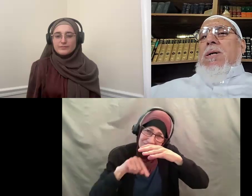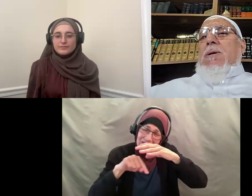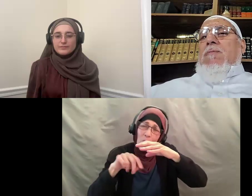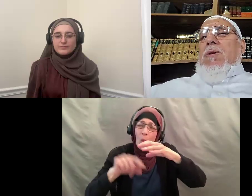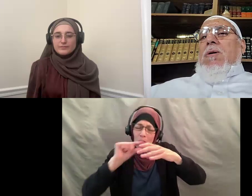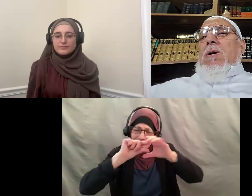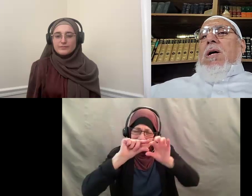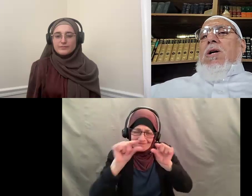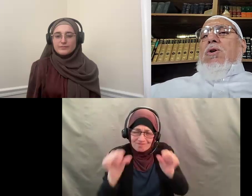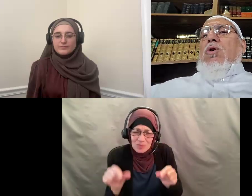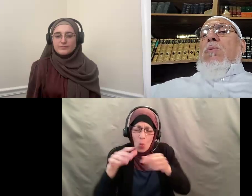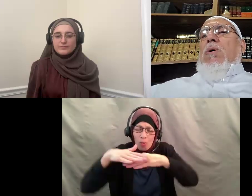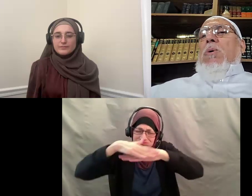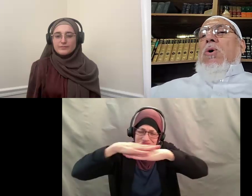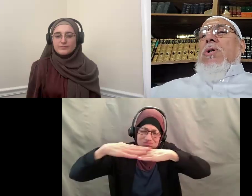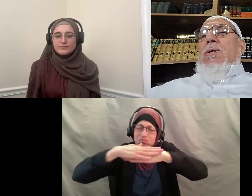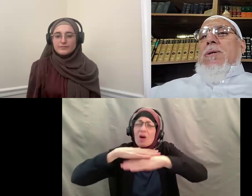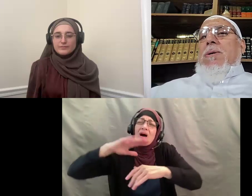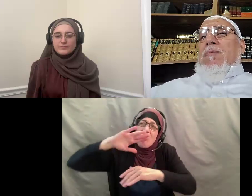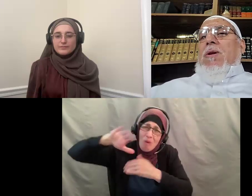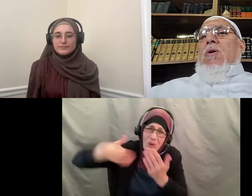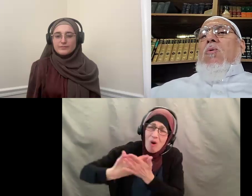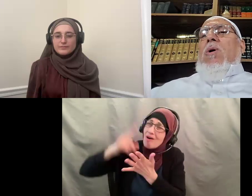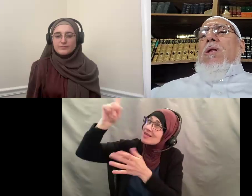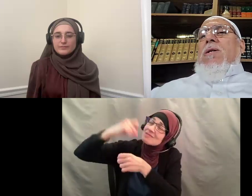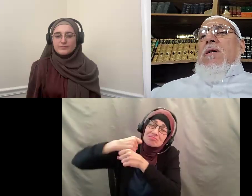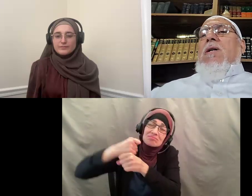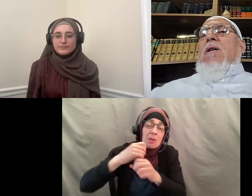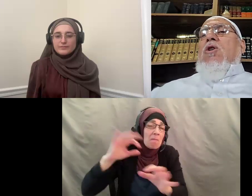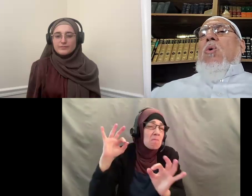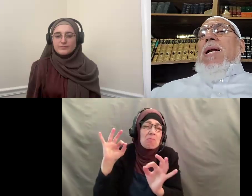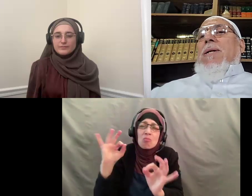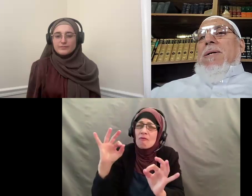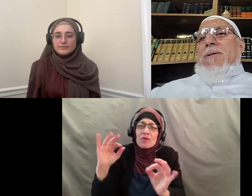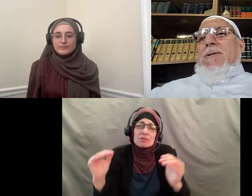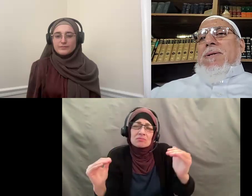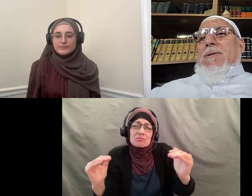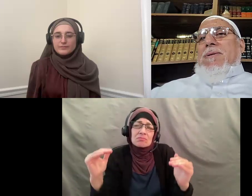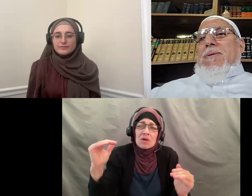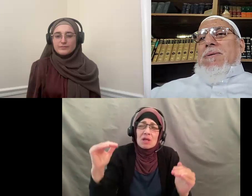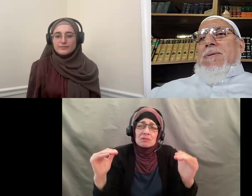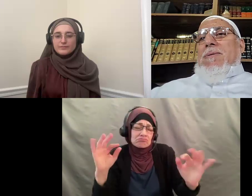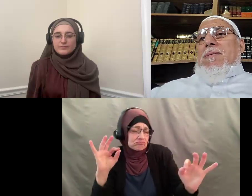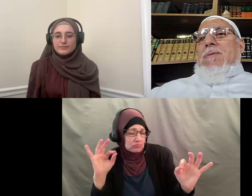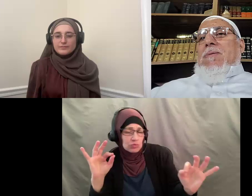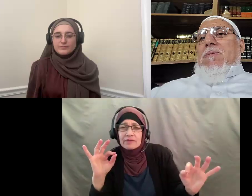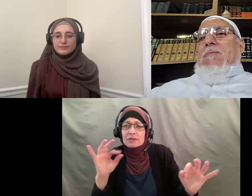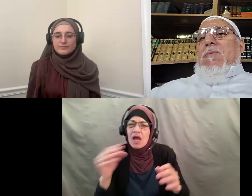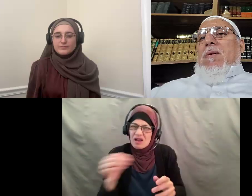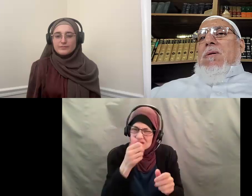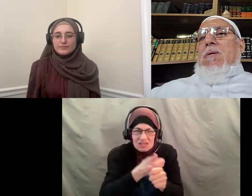measures, in due proportions, with certain qualities.